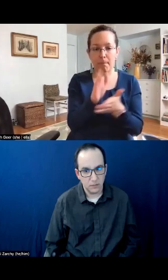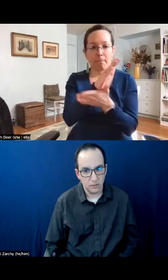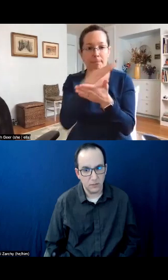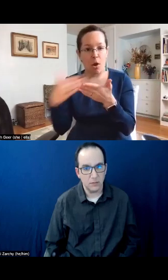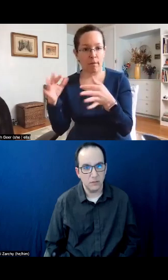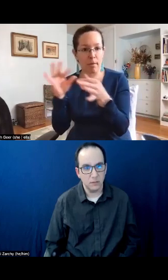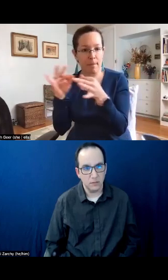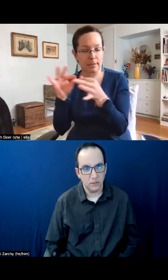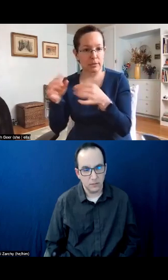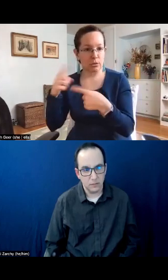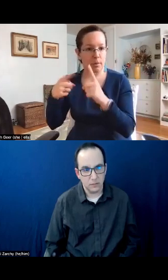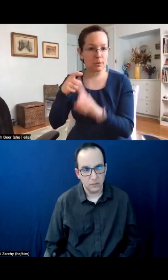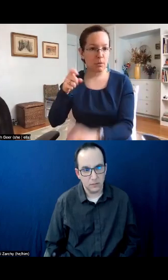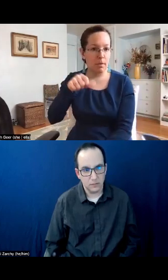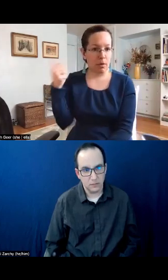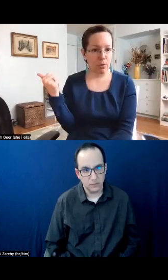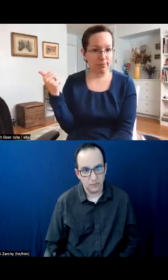convey.